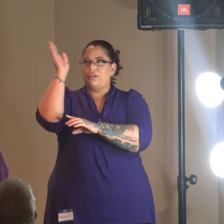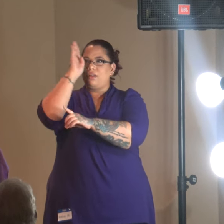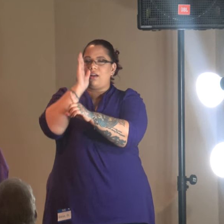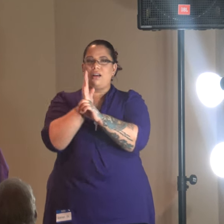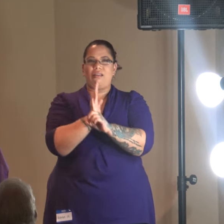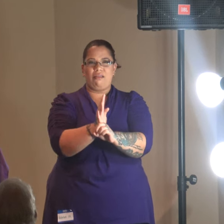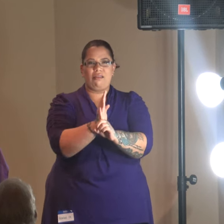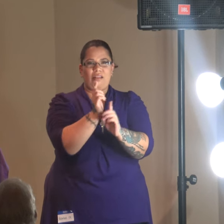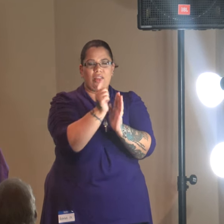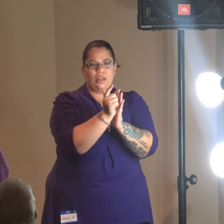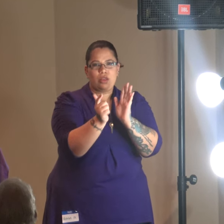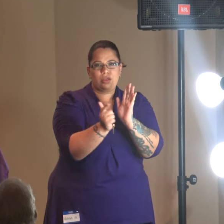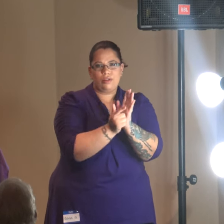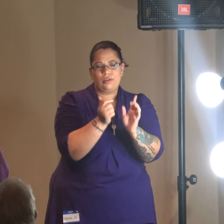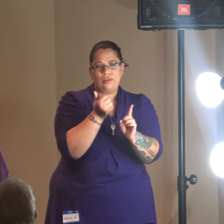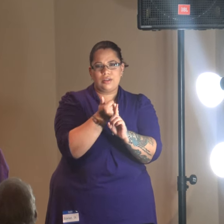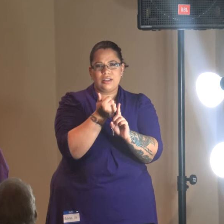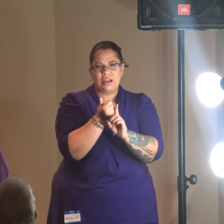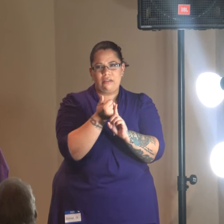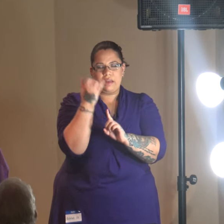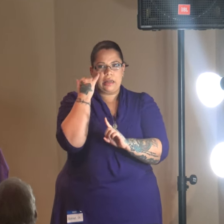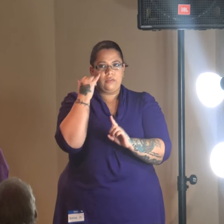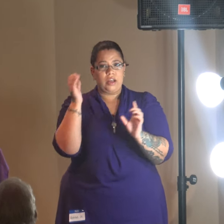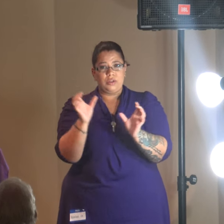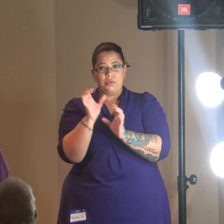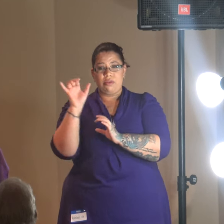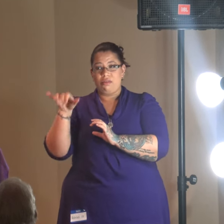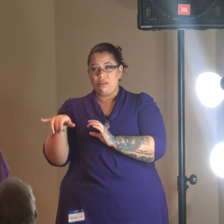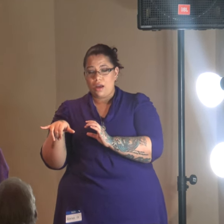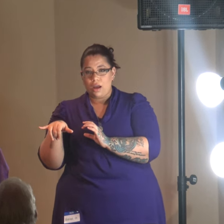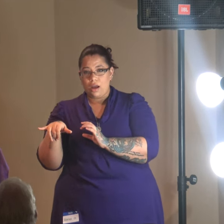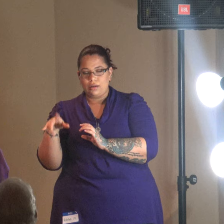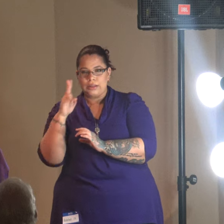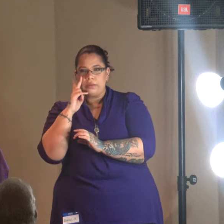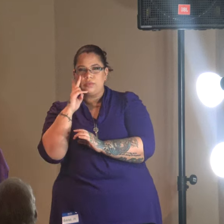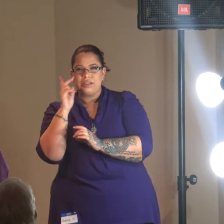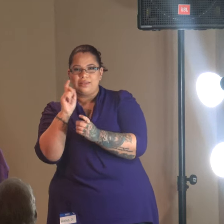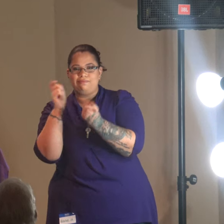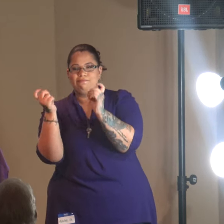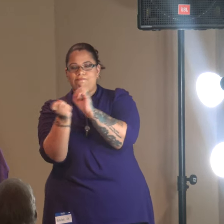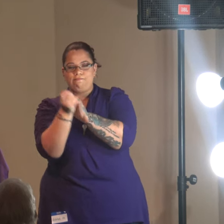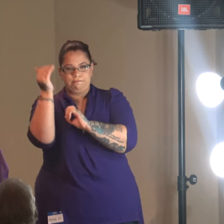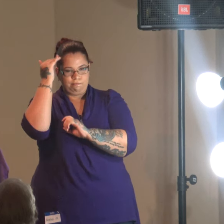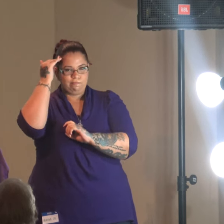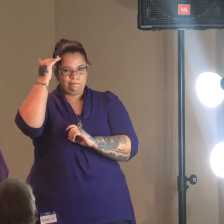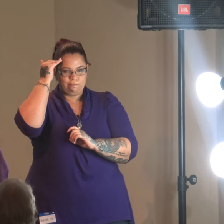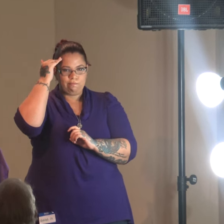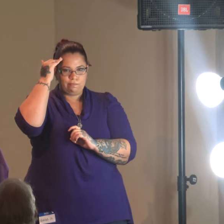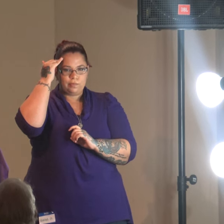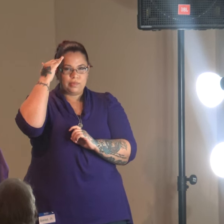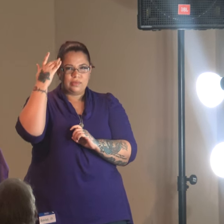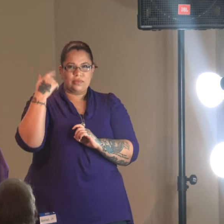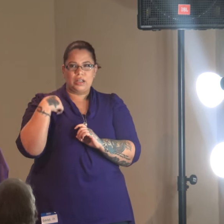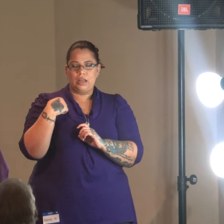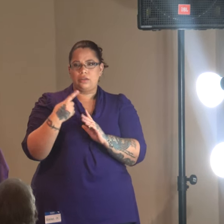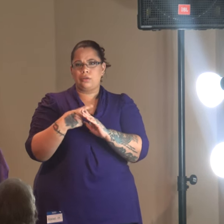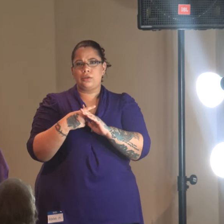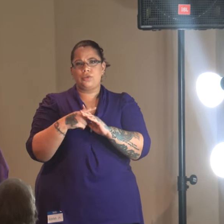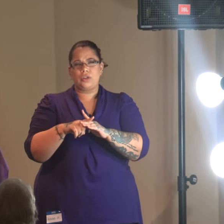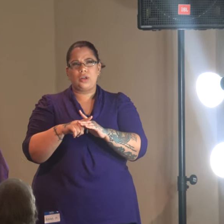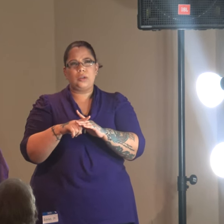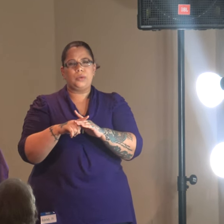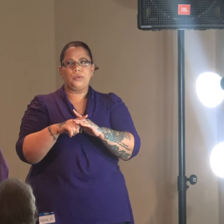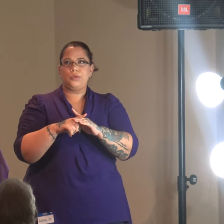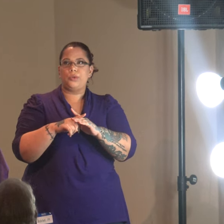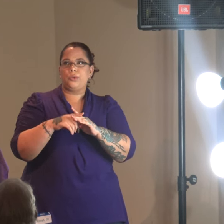law itself, and when I do that, I start to see with a different consciousness. I start to tend to my consciousness